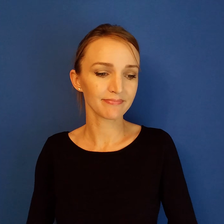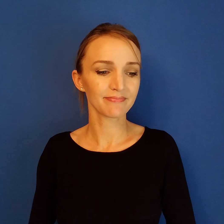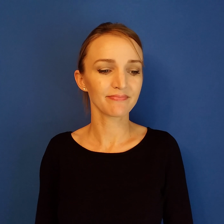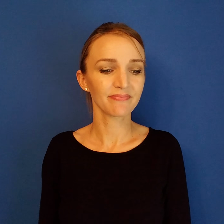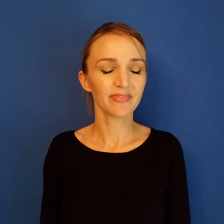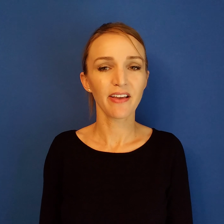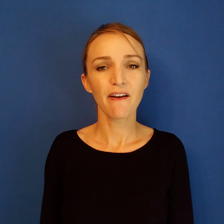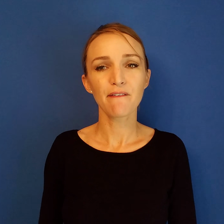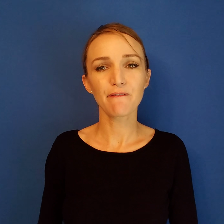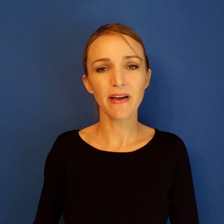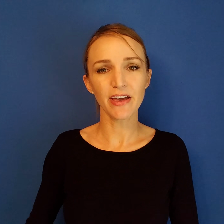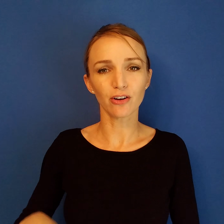Fail.